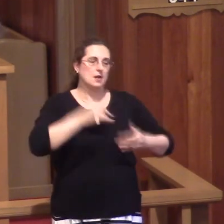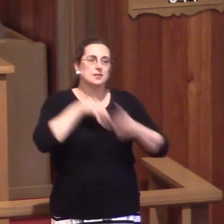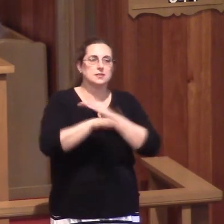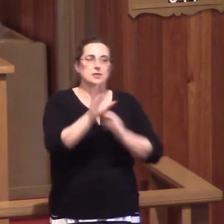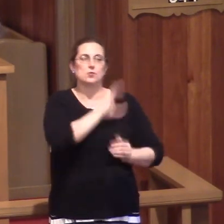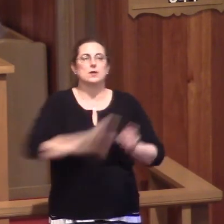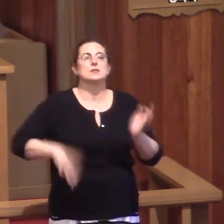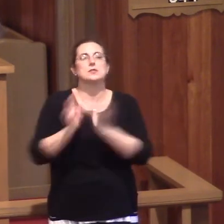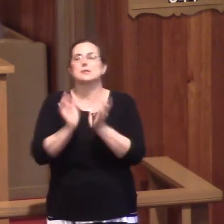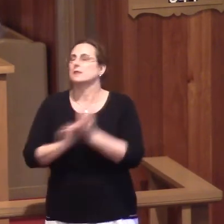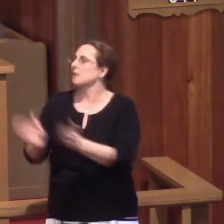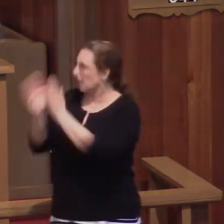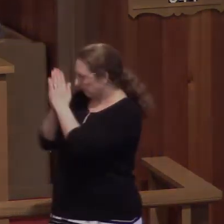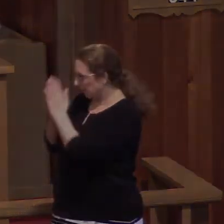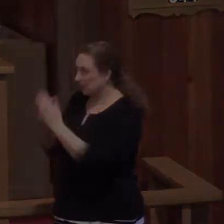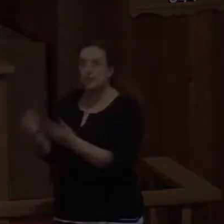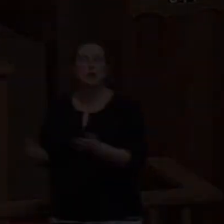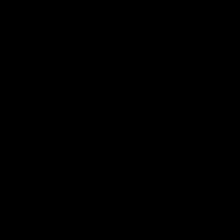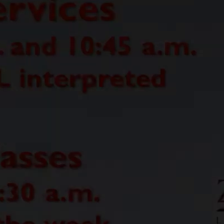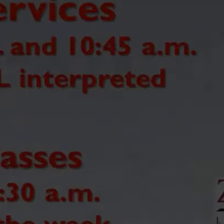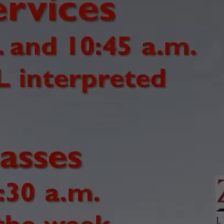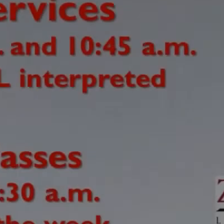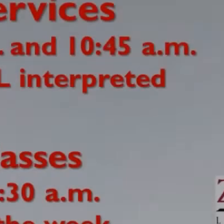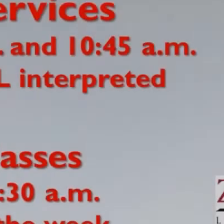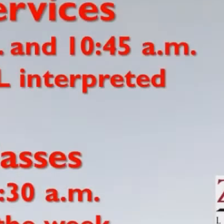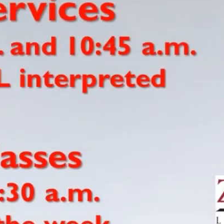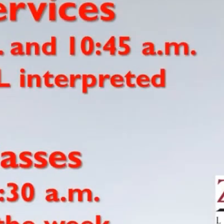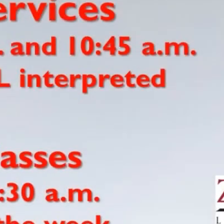Amen. We rise and take The offer for it.